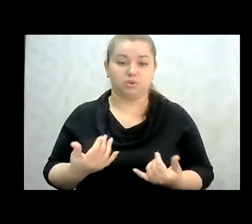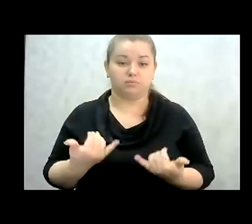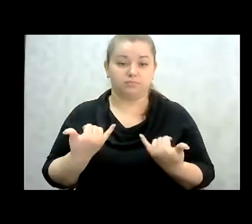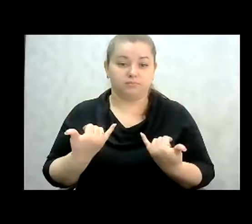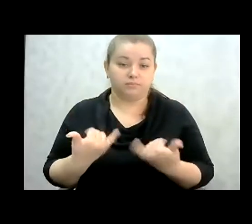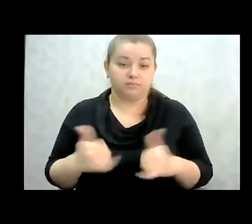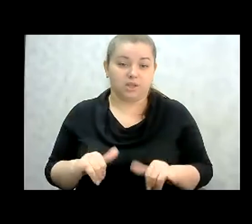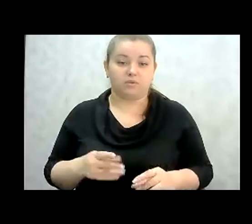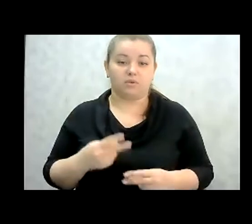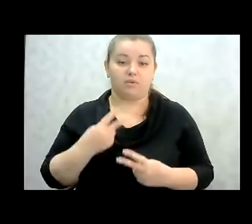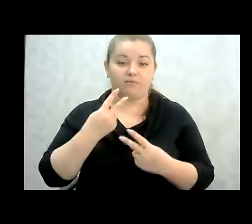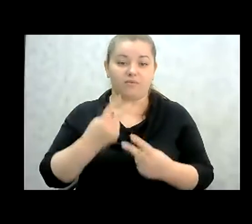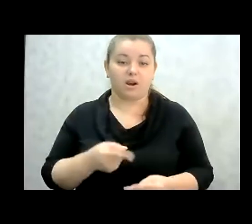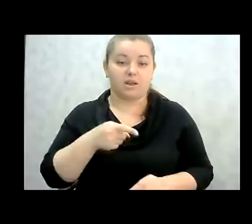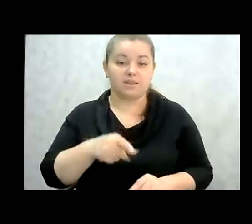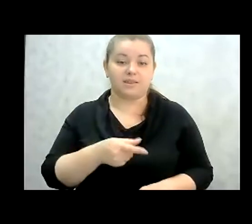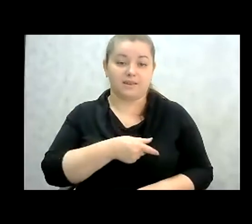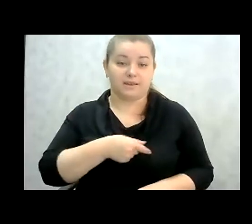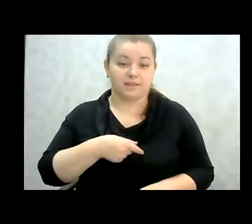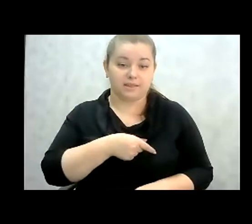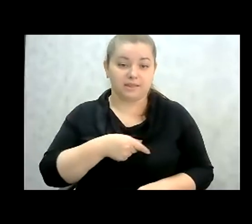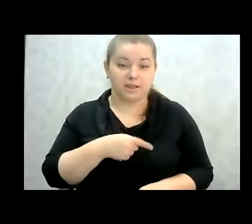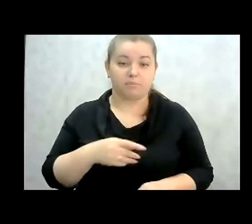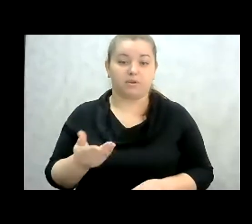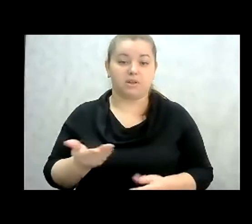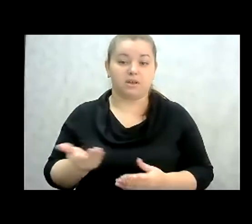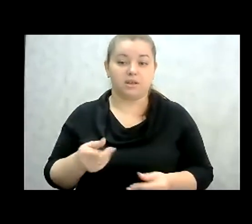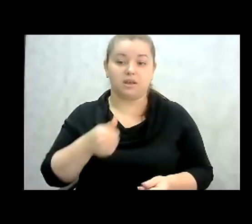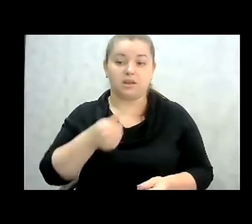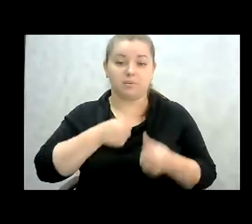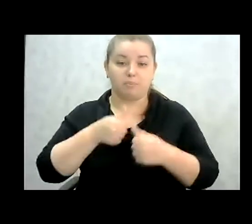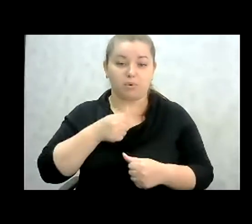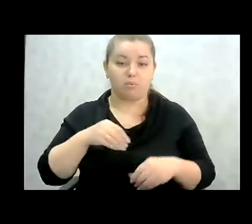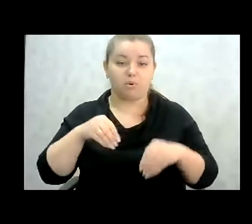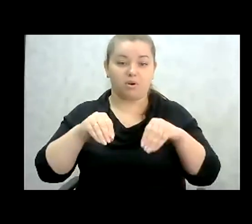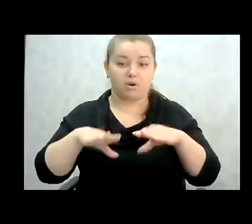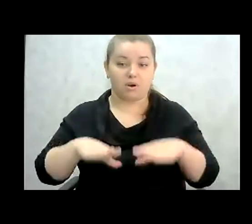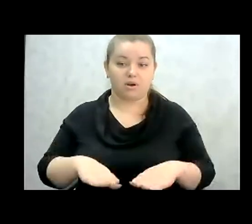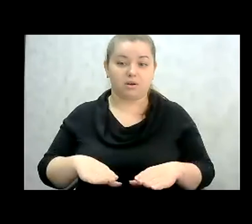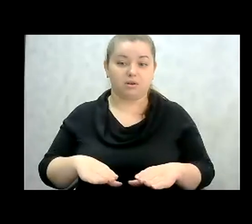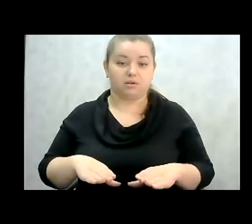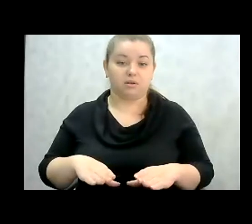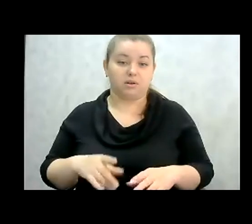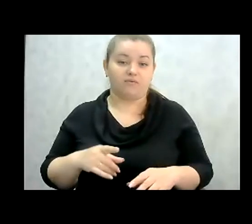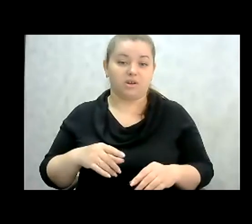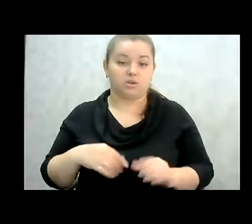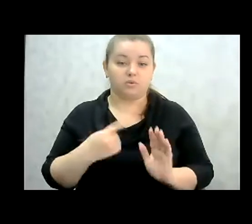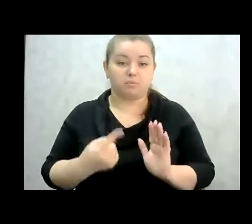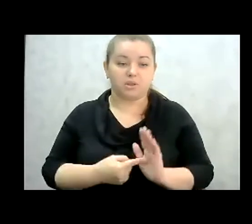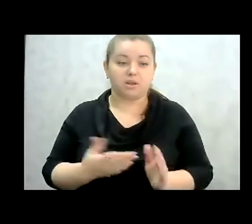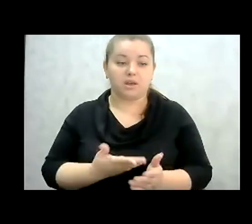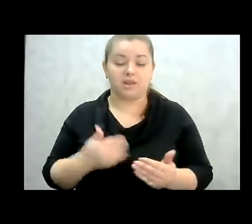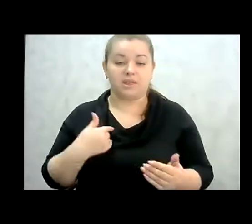have their own agendas, and some councillors often try to address